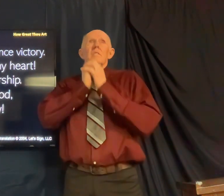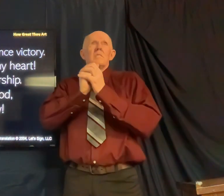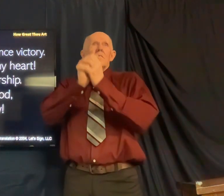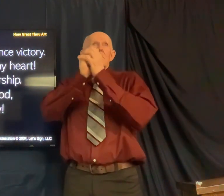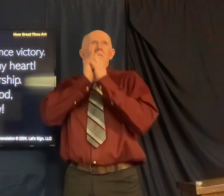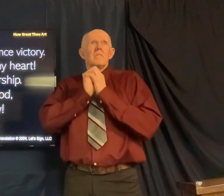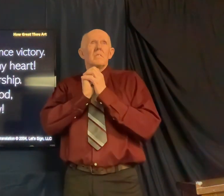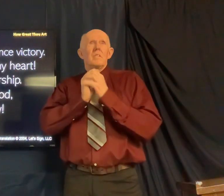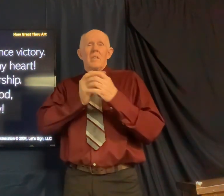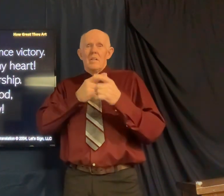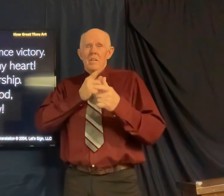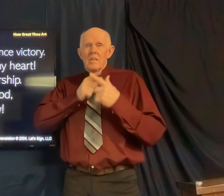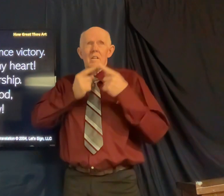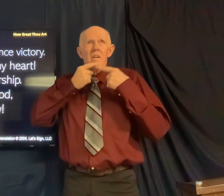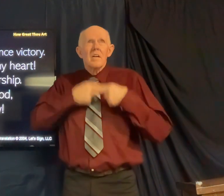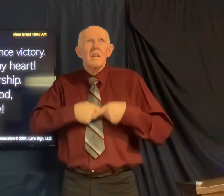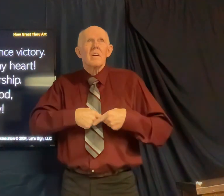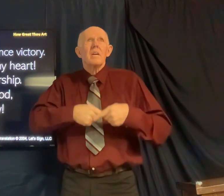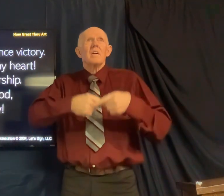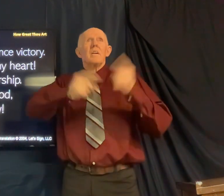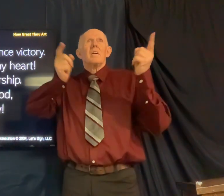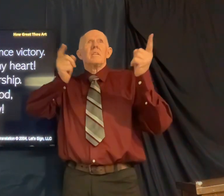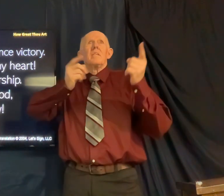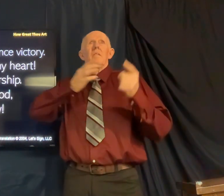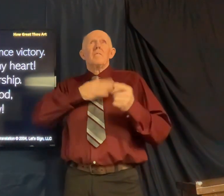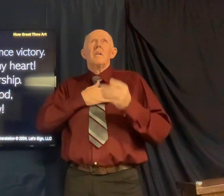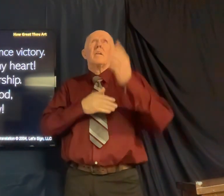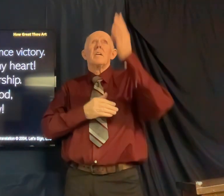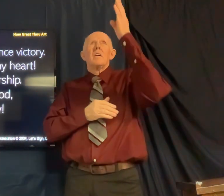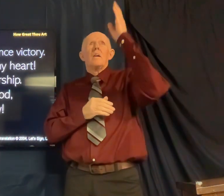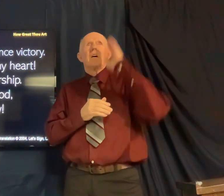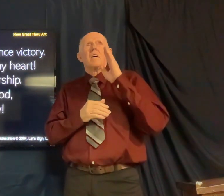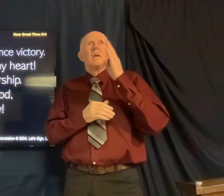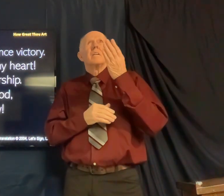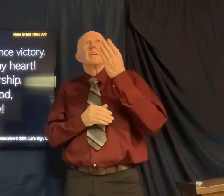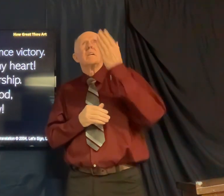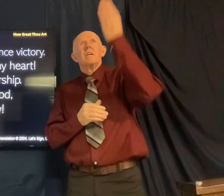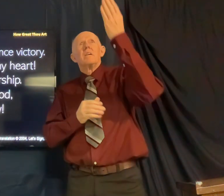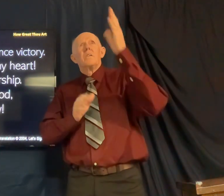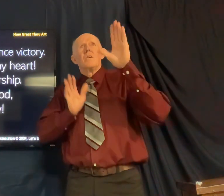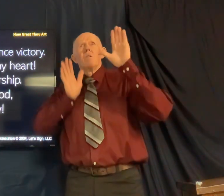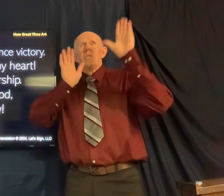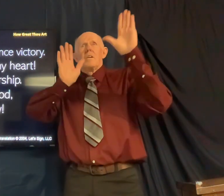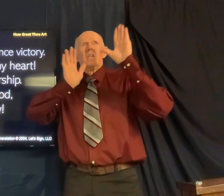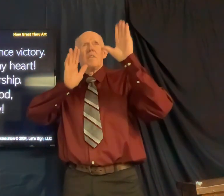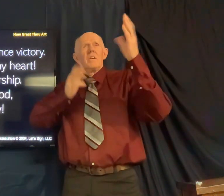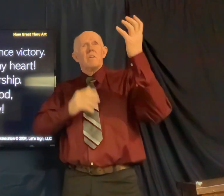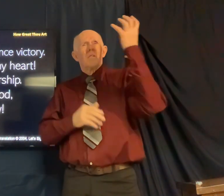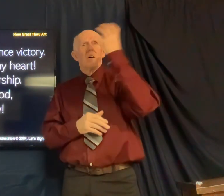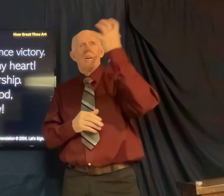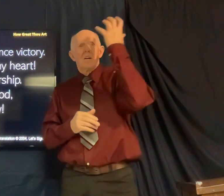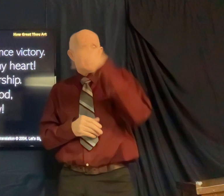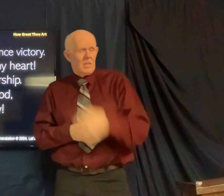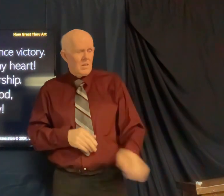worship, there to announce, my God, you are so wonderful, wow.